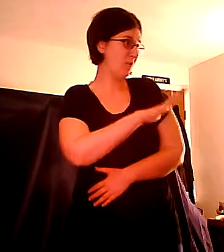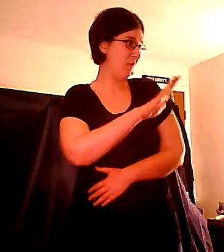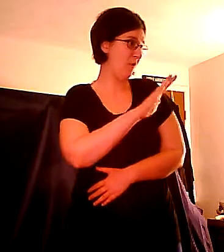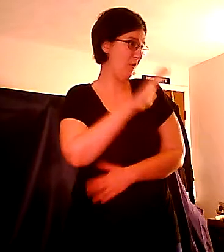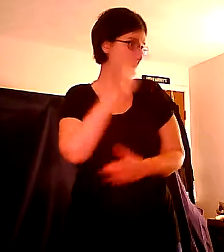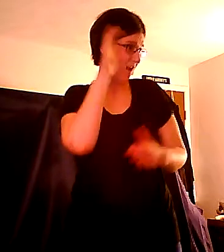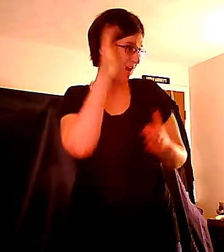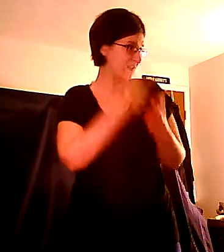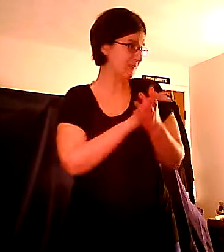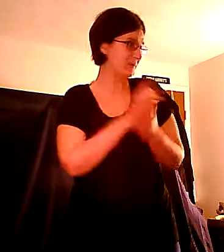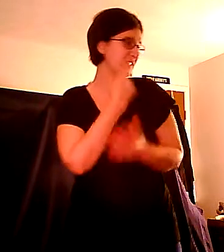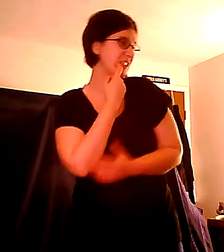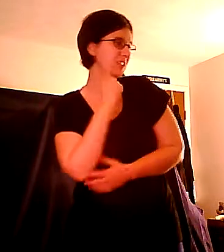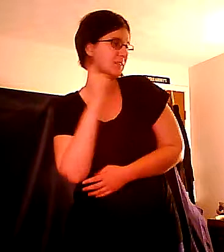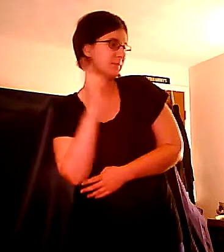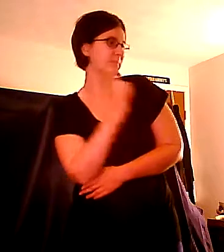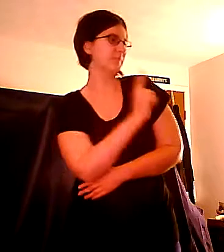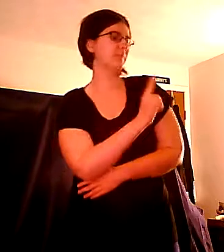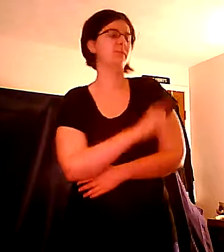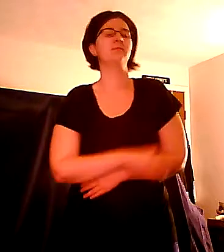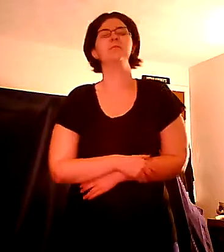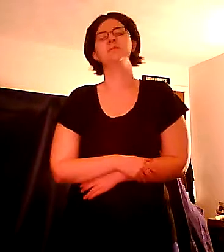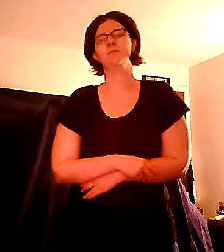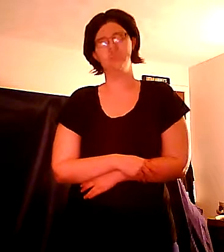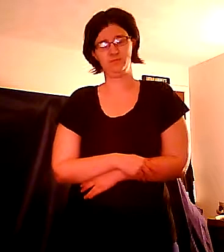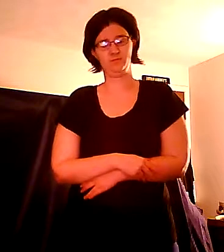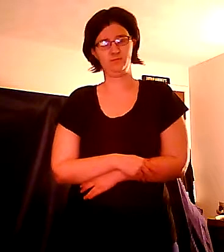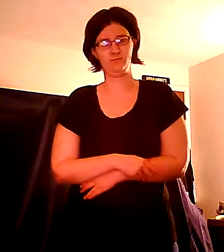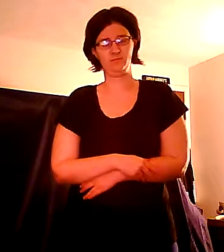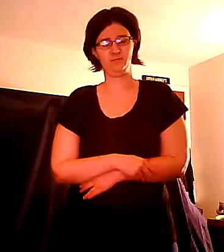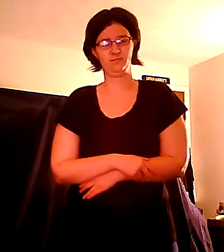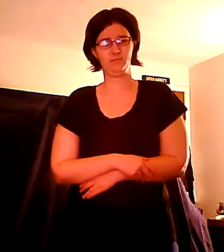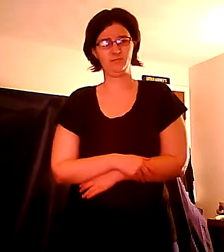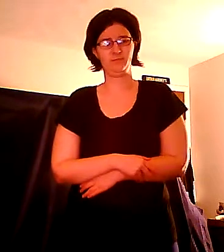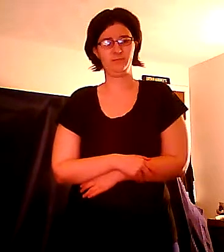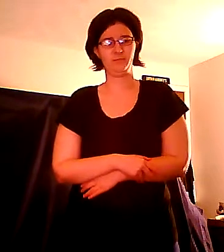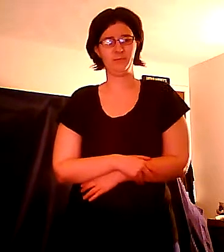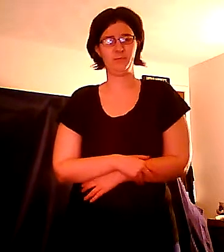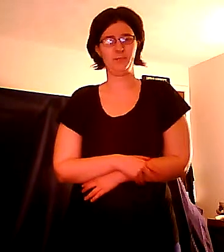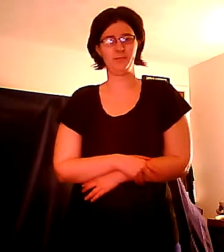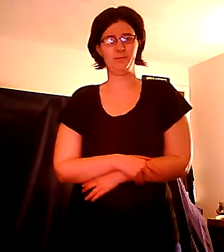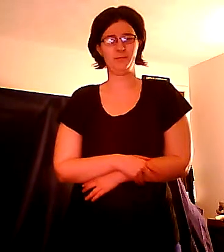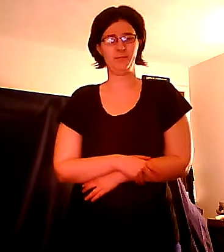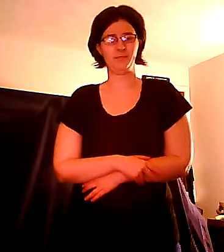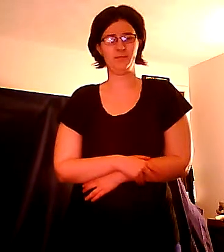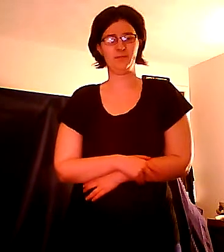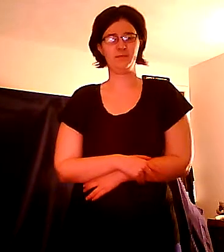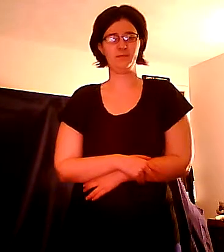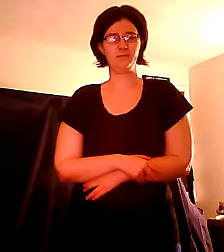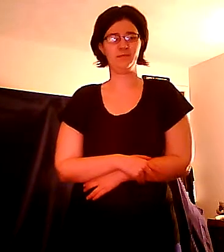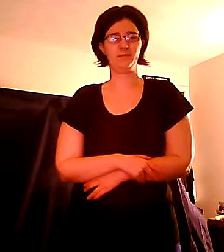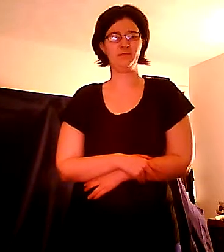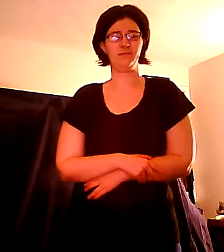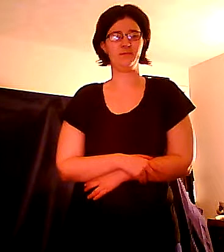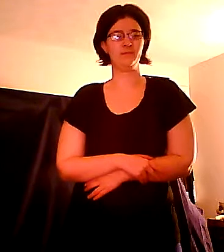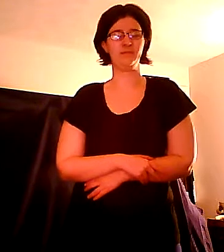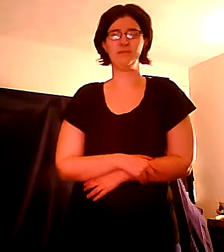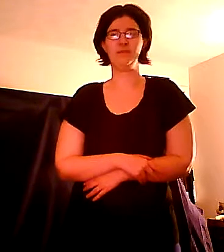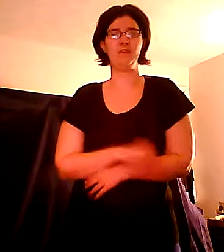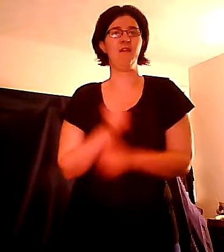Everything I had to do from that moment was to prepare me to be a perfect woman at age 12. My